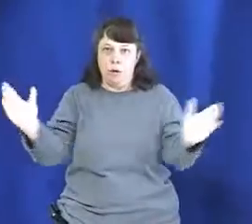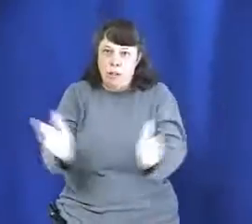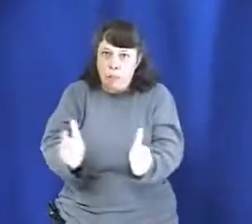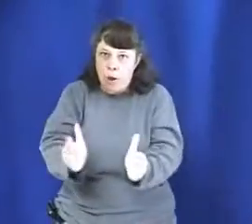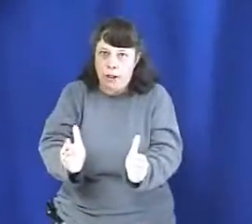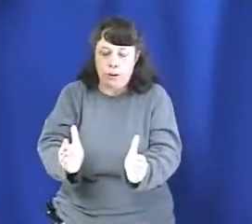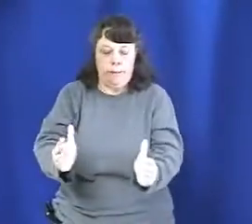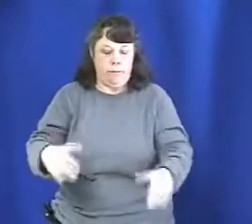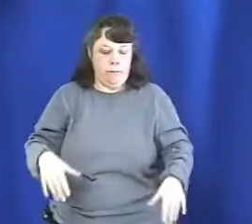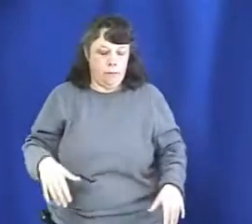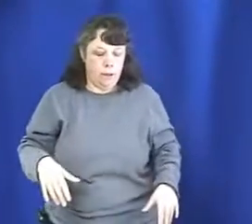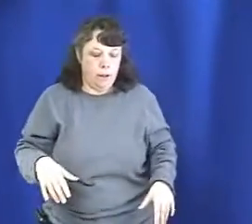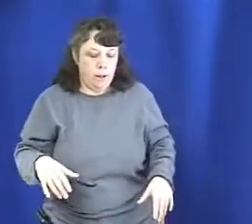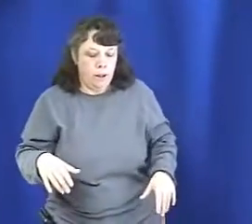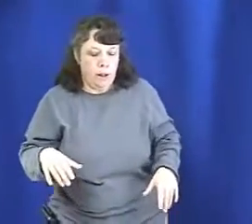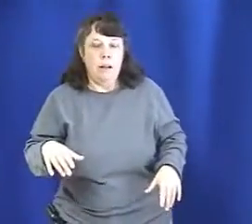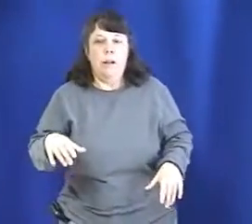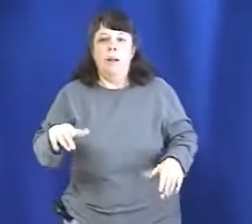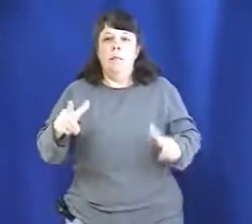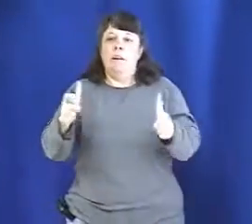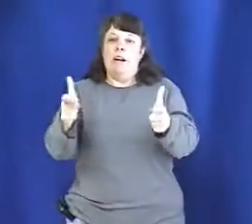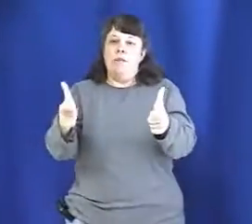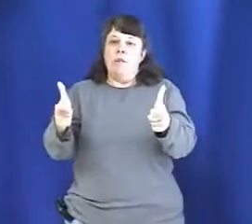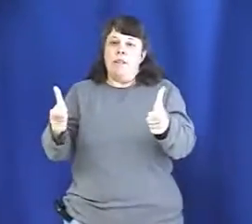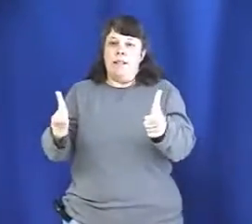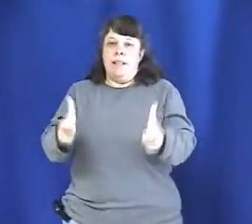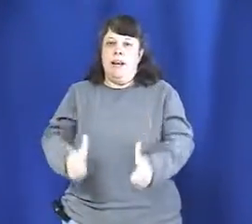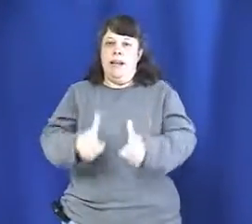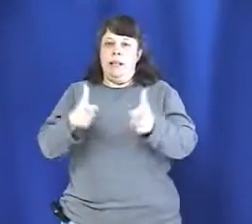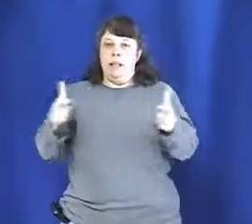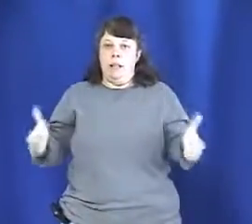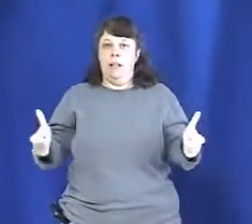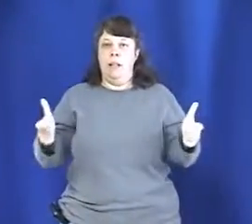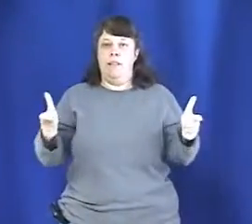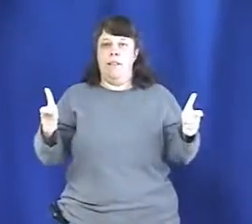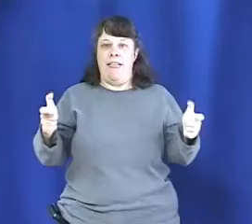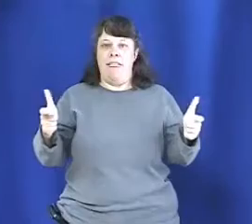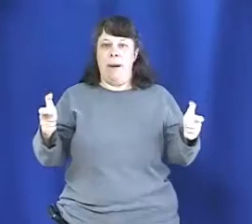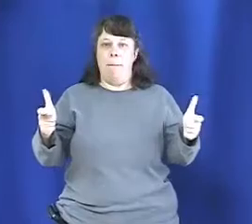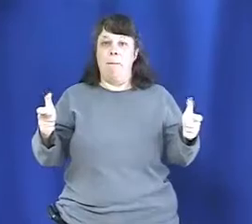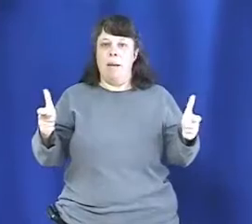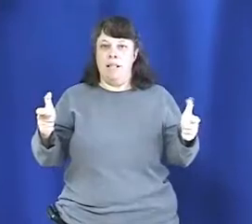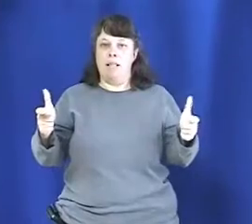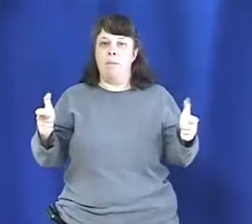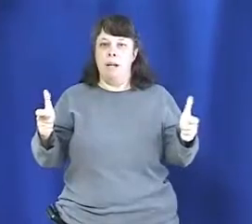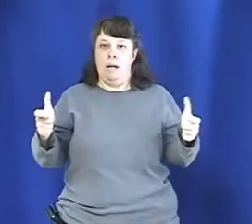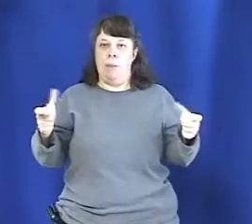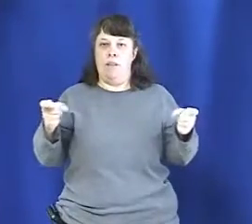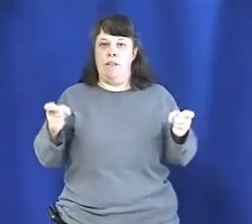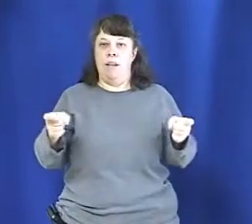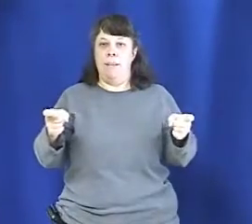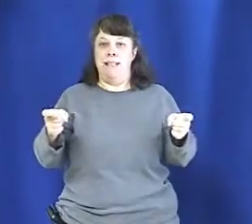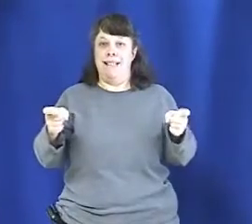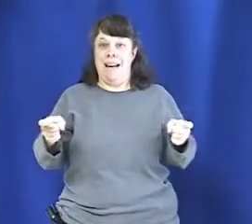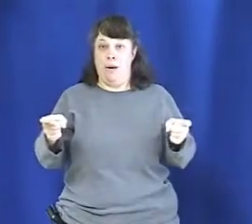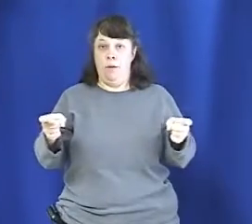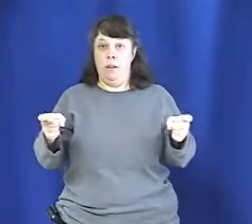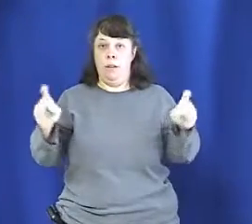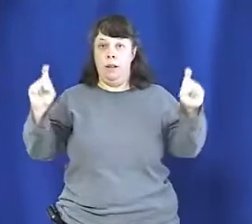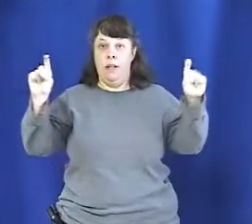to a small country. Be careful with this sign. That thumb must be up. If the thumb is down and